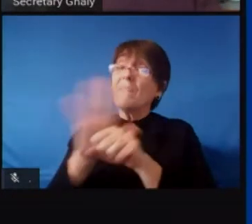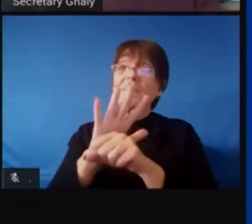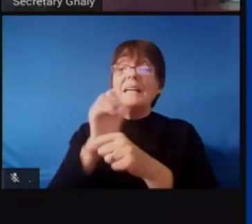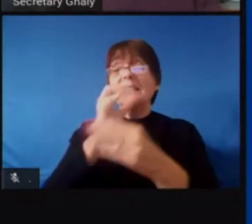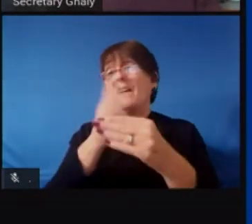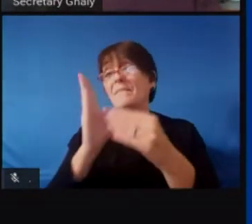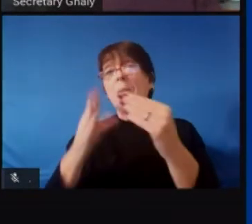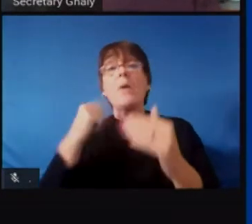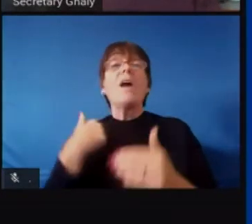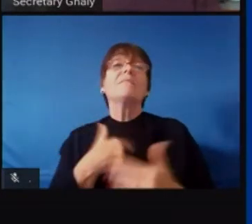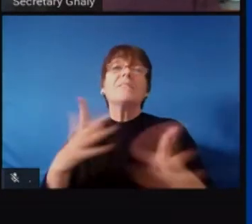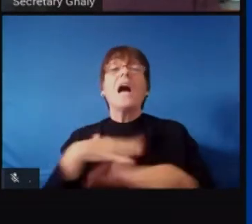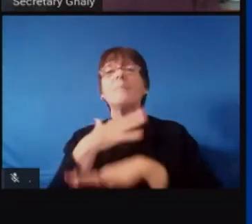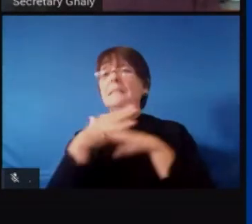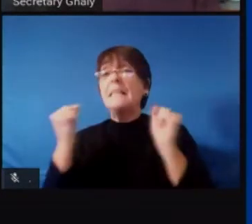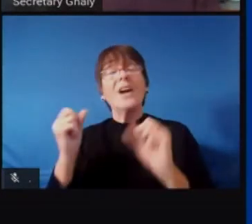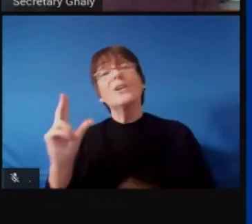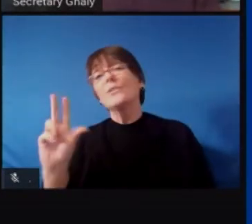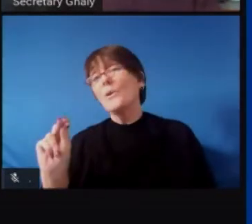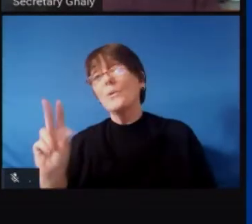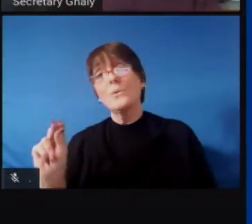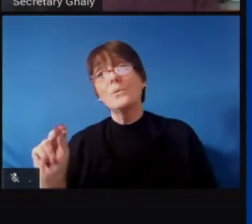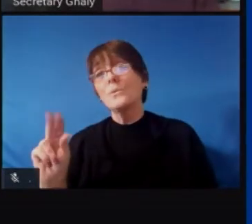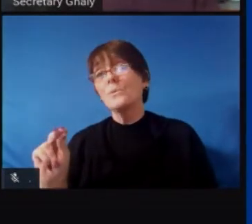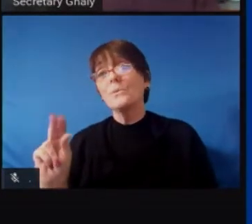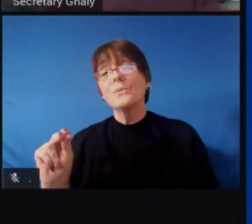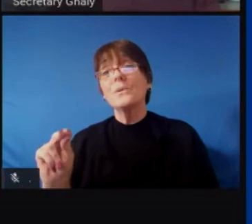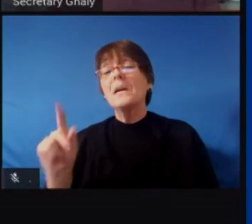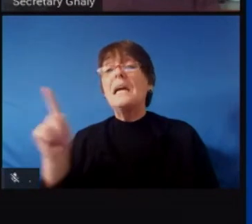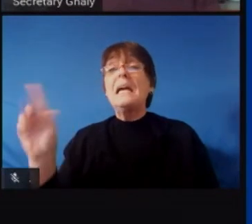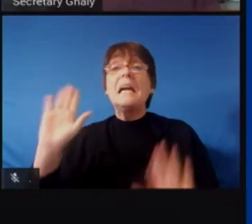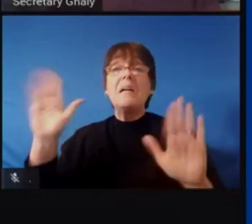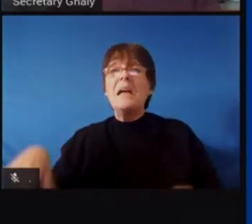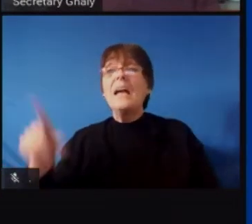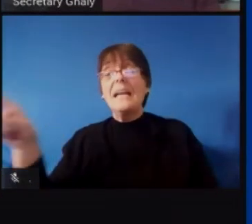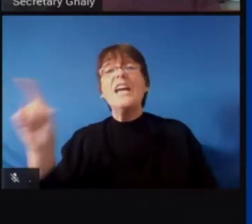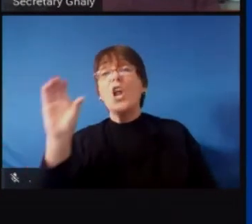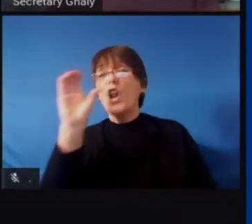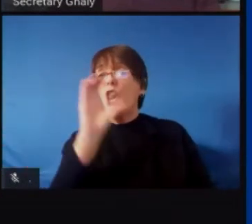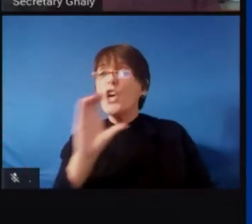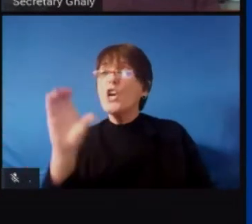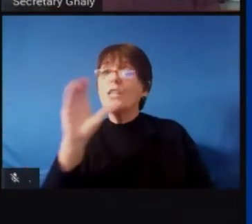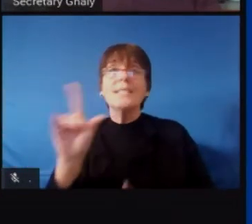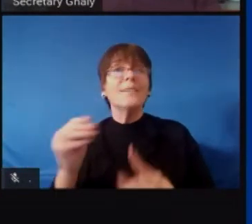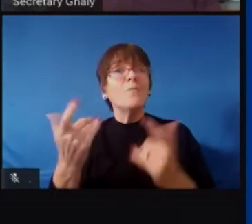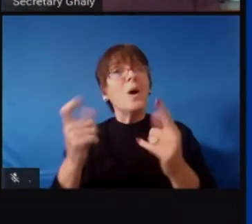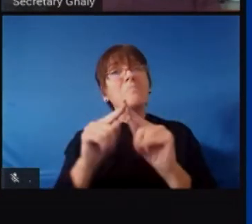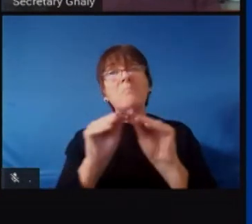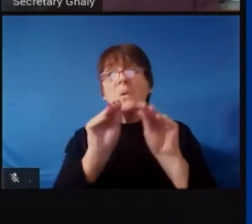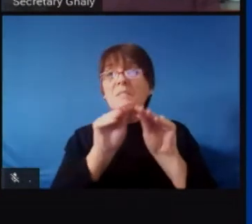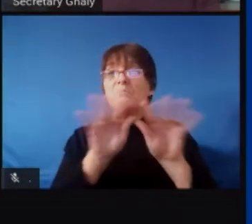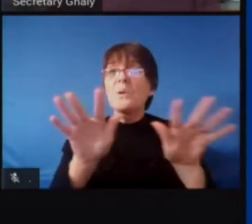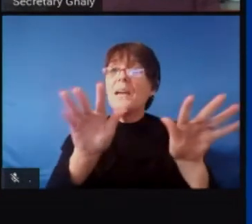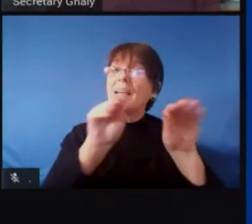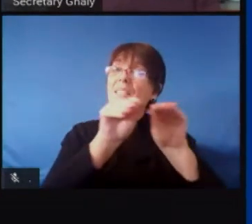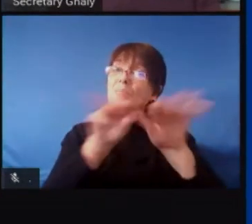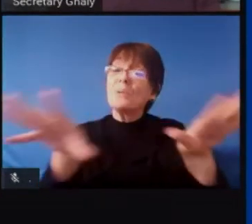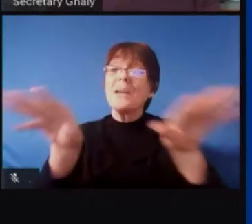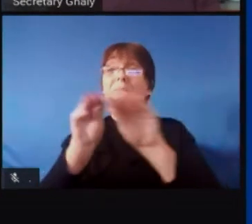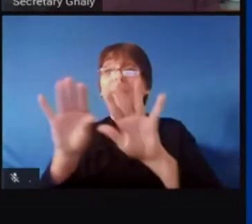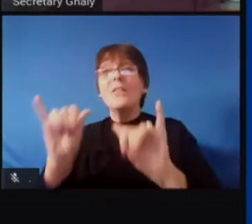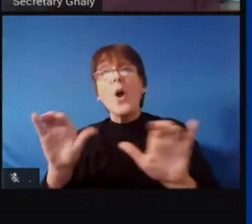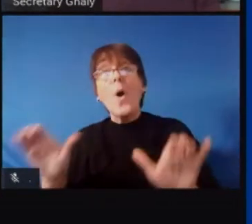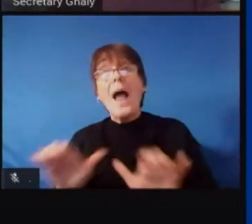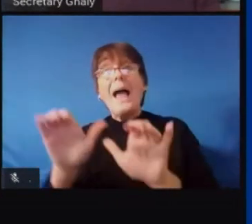we're tired of it. It doesn't itself put its guard down. It looks for opportunities to spread. And many of those activities